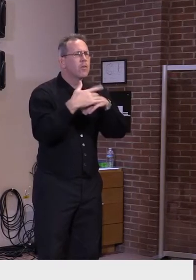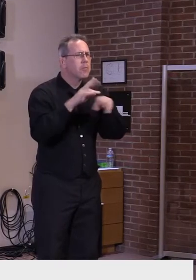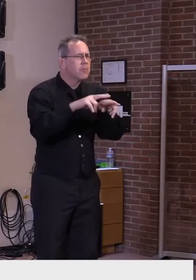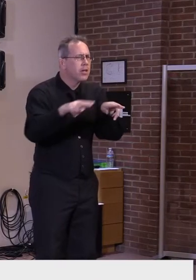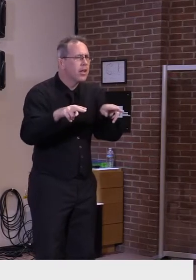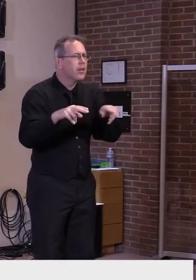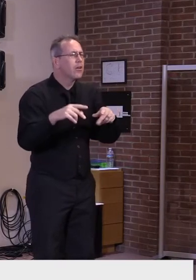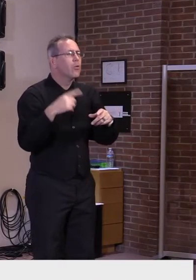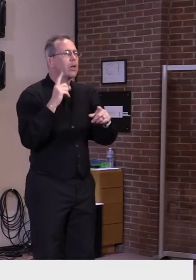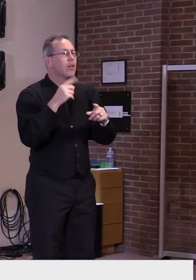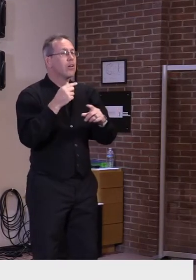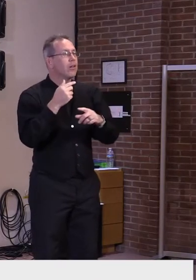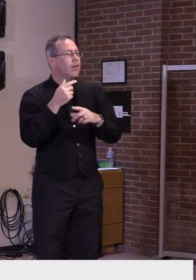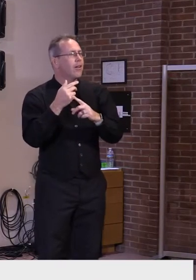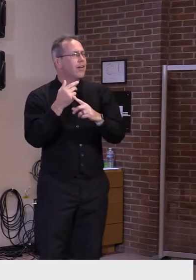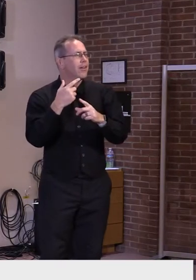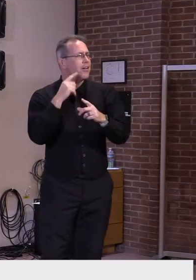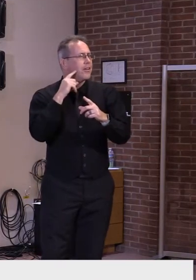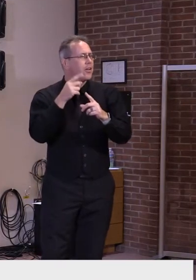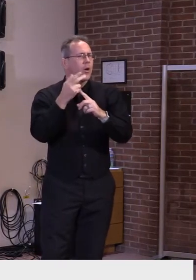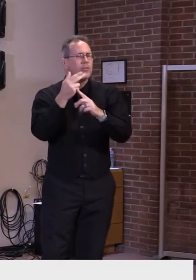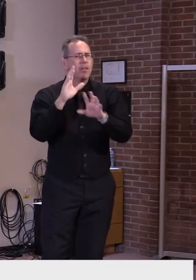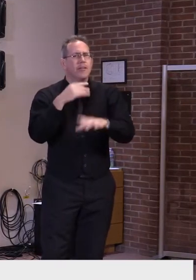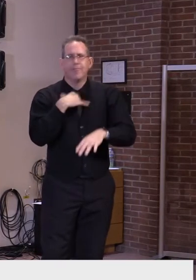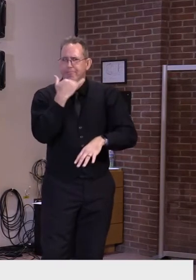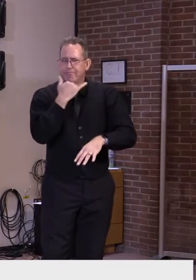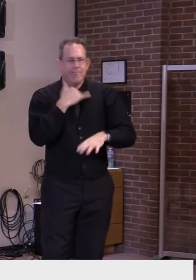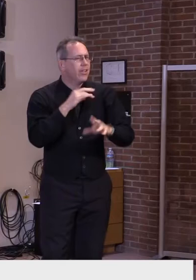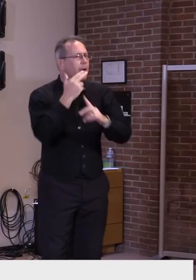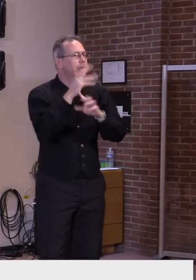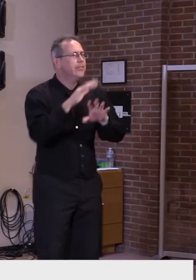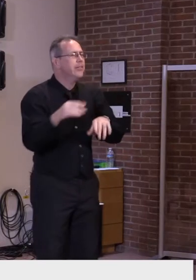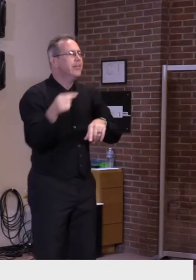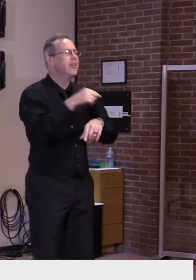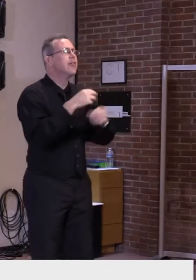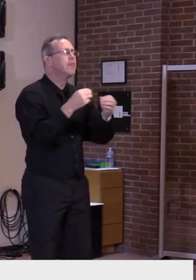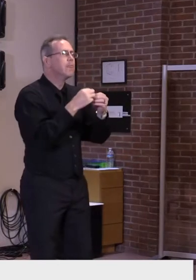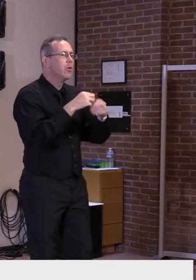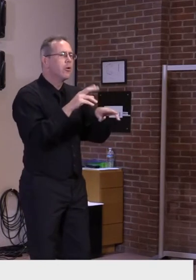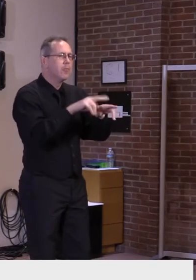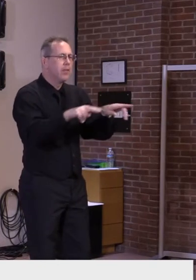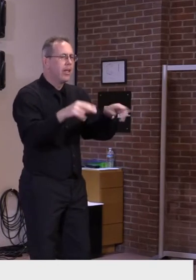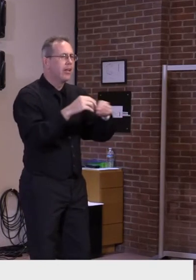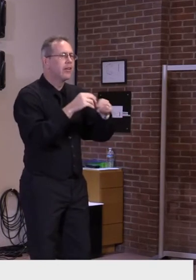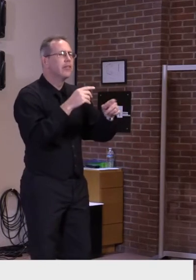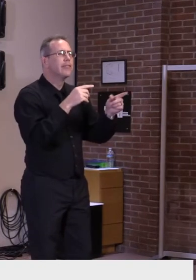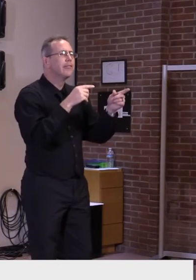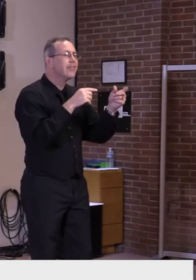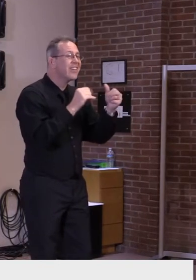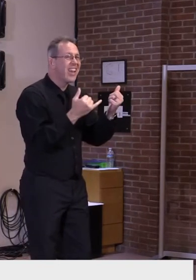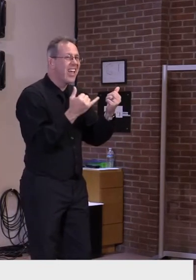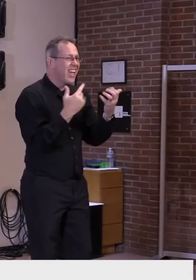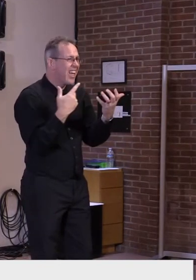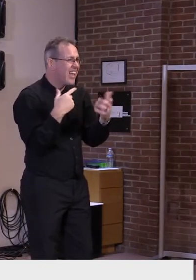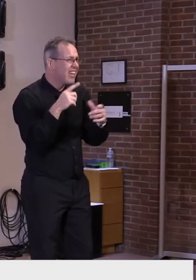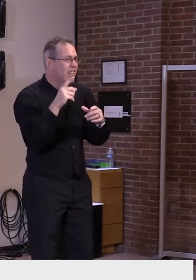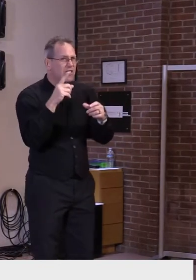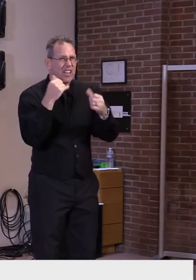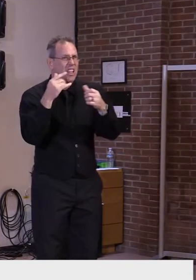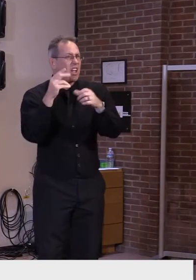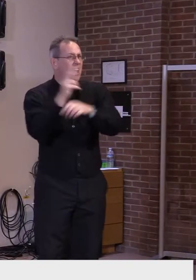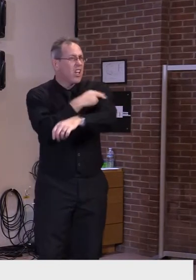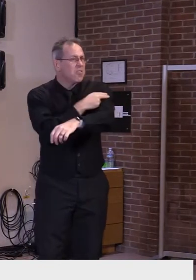hospital capacity. We are looking at how do we move people that don't need to be in a hospital but need some level of care,